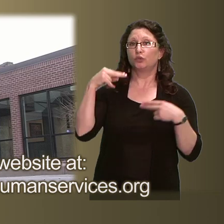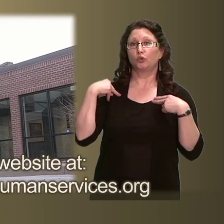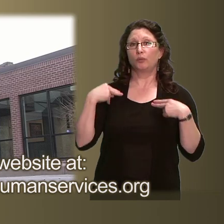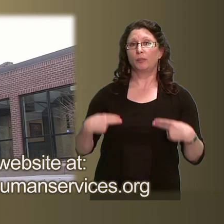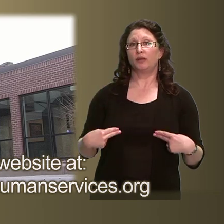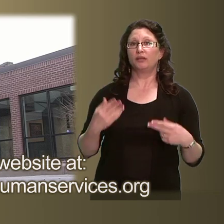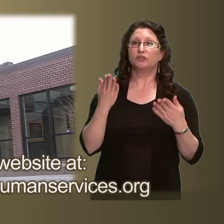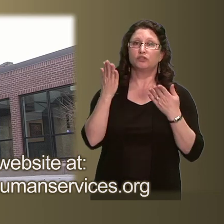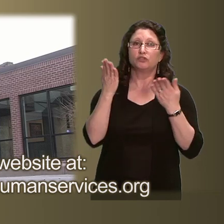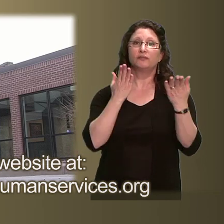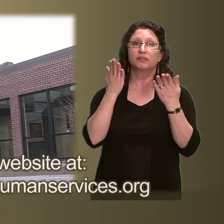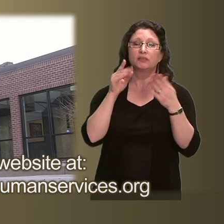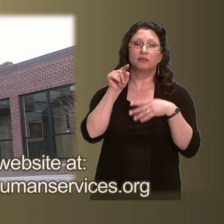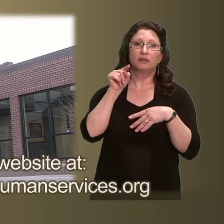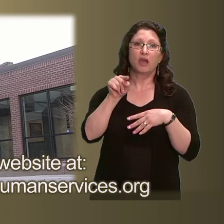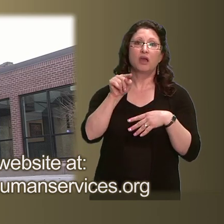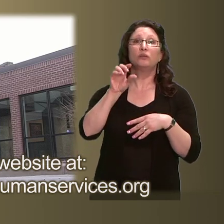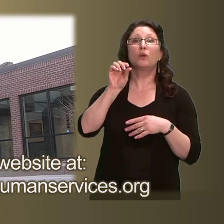www.northwesthumanservices.org.